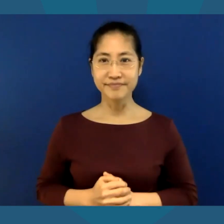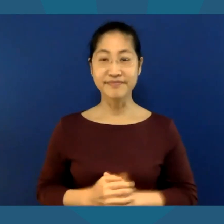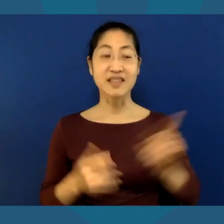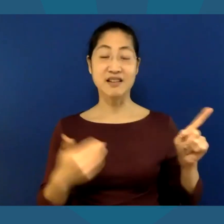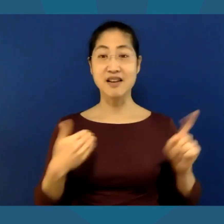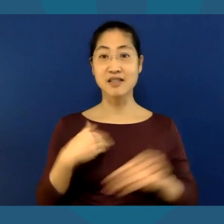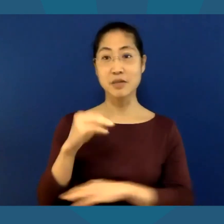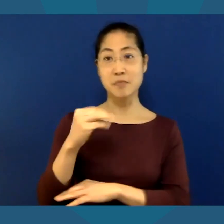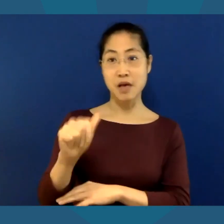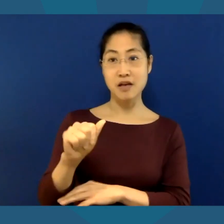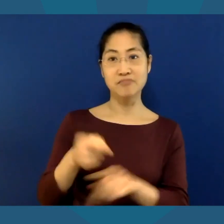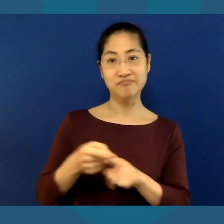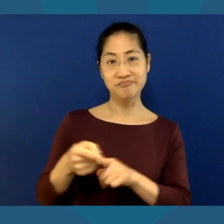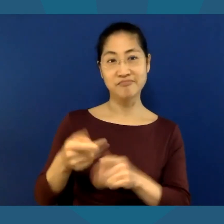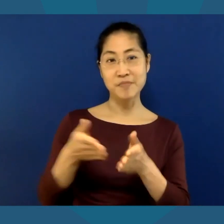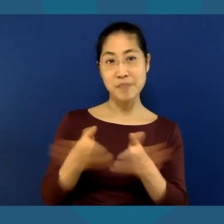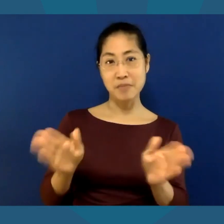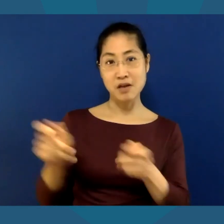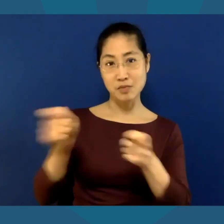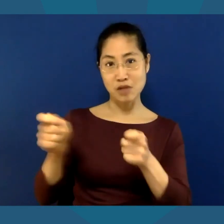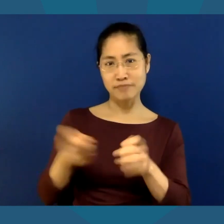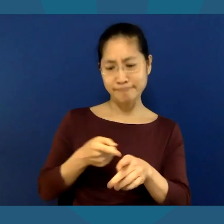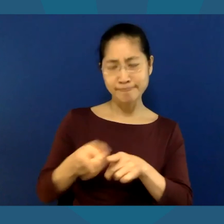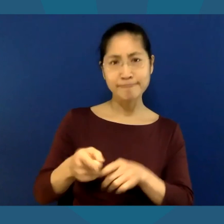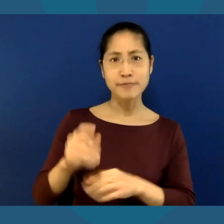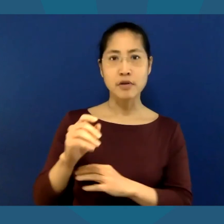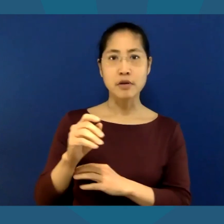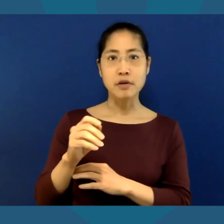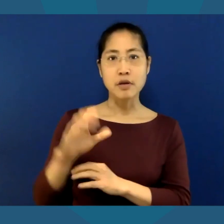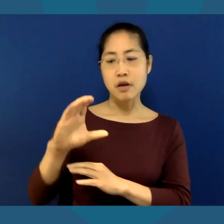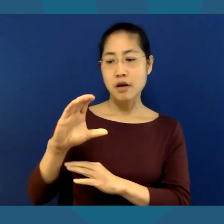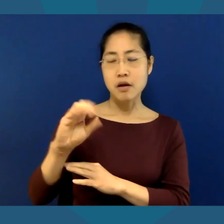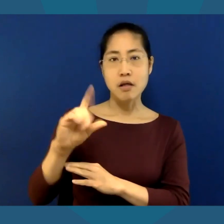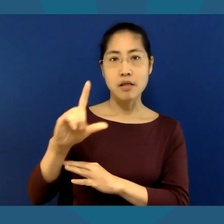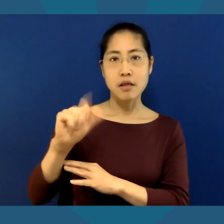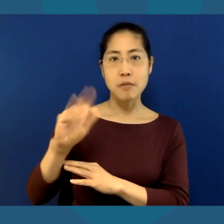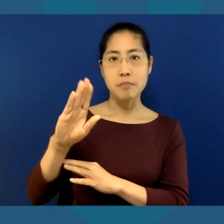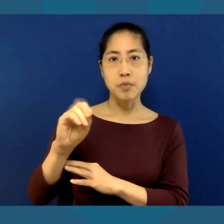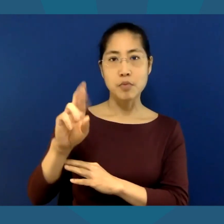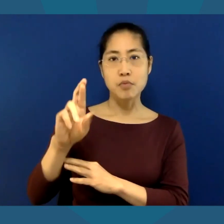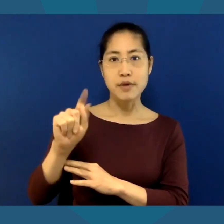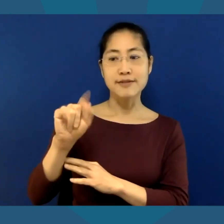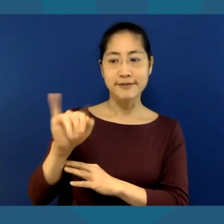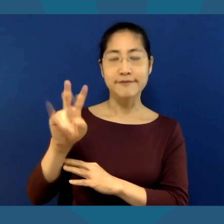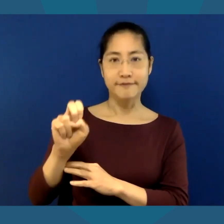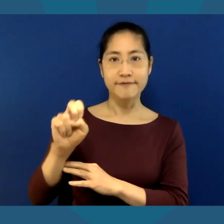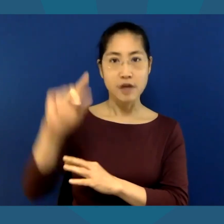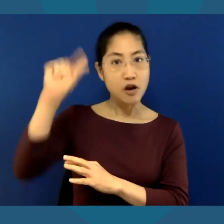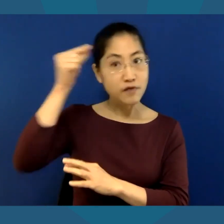Brendan holds a master's in public administration, focusing in collaborative governance.